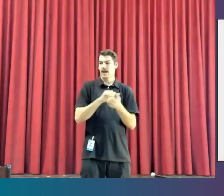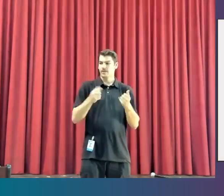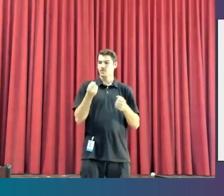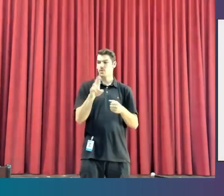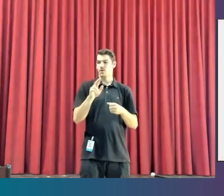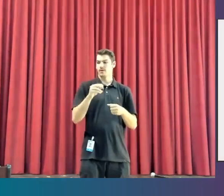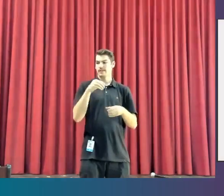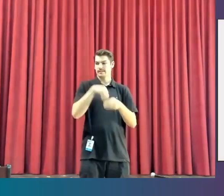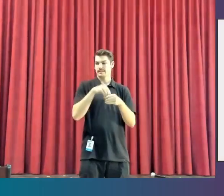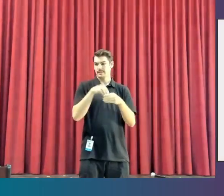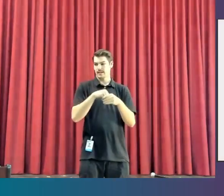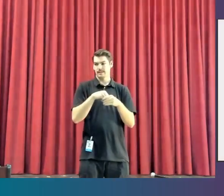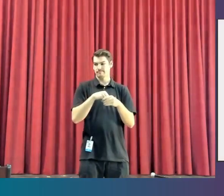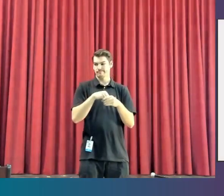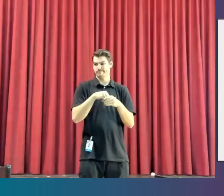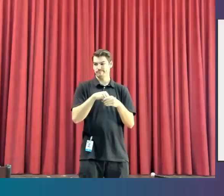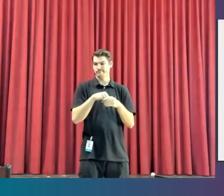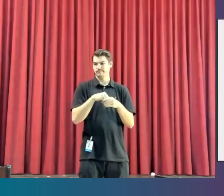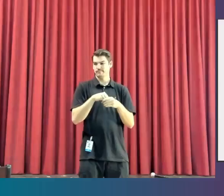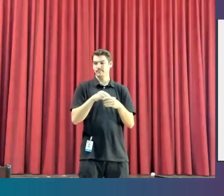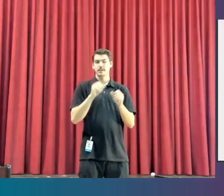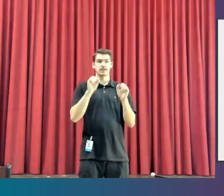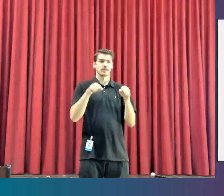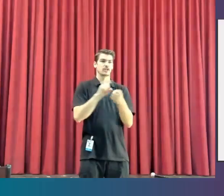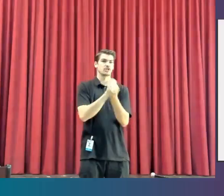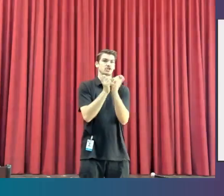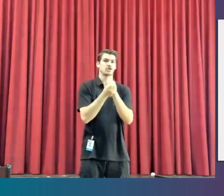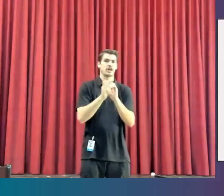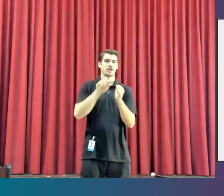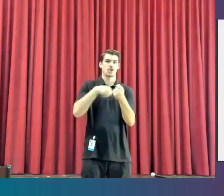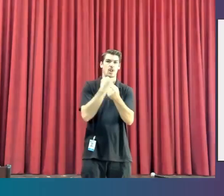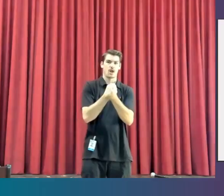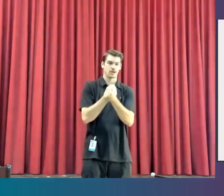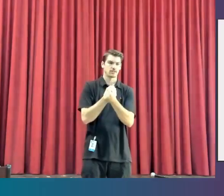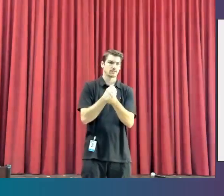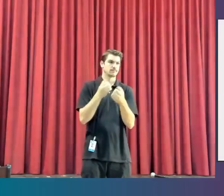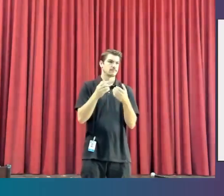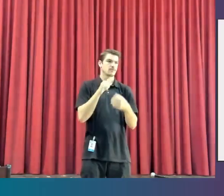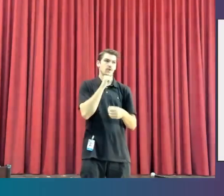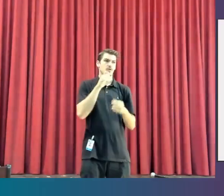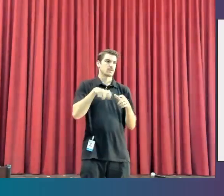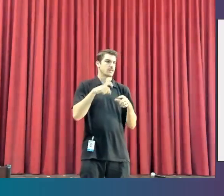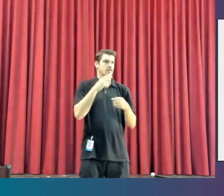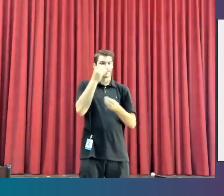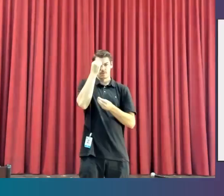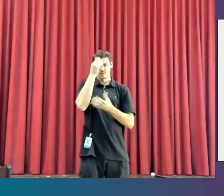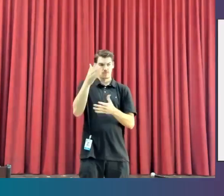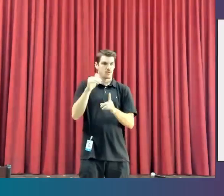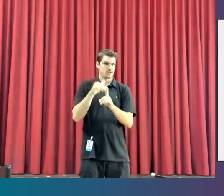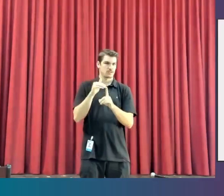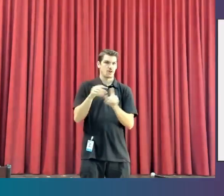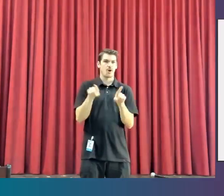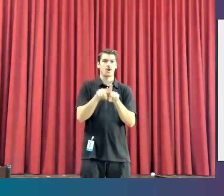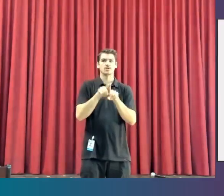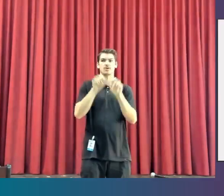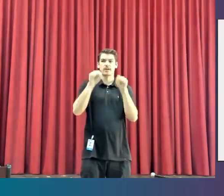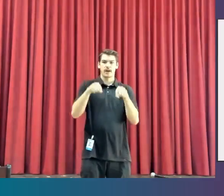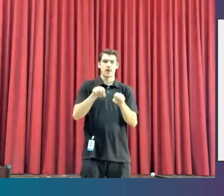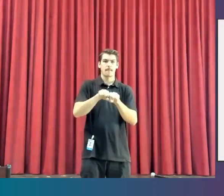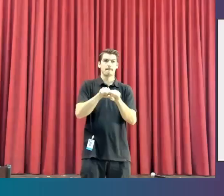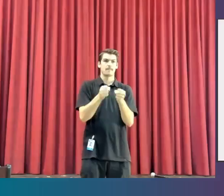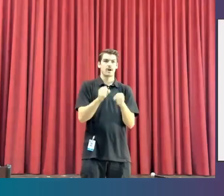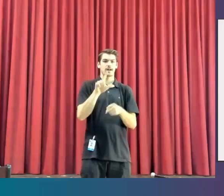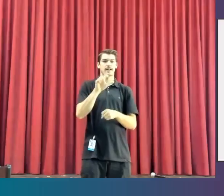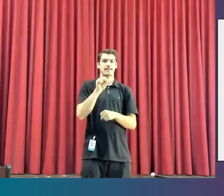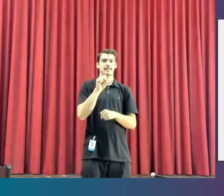home, they can change their locks with little notice, and they can break their lease with lower penalties if